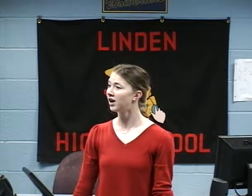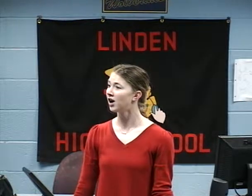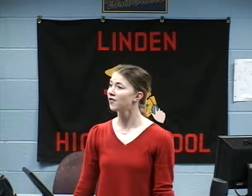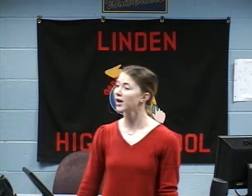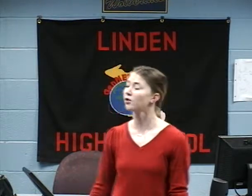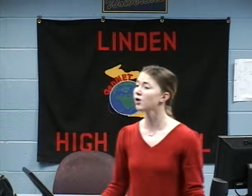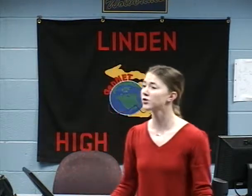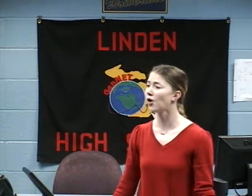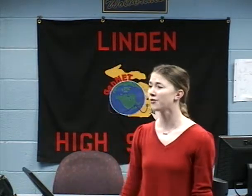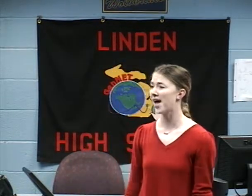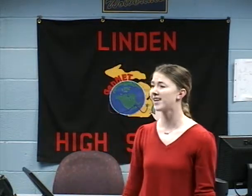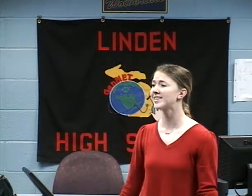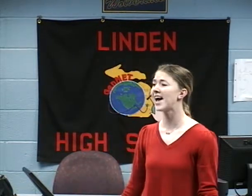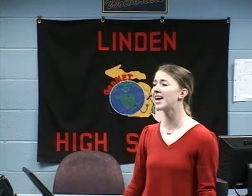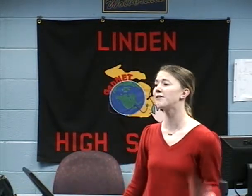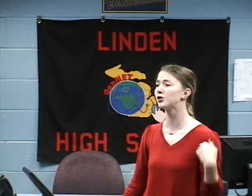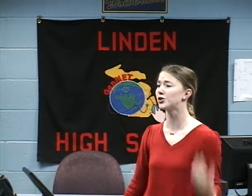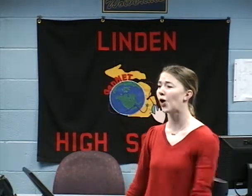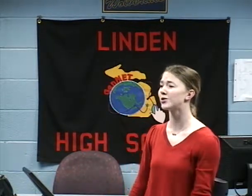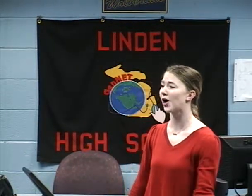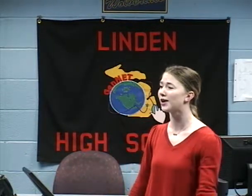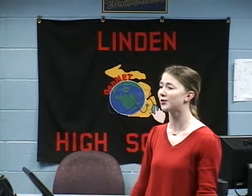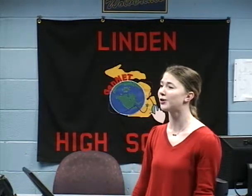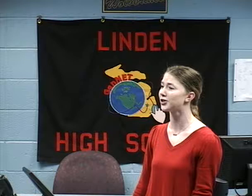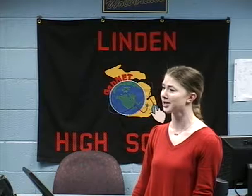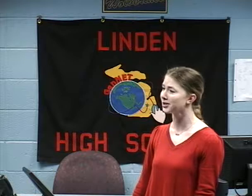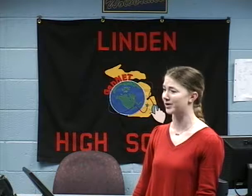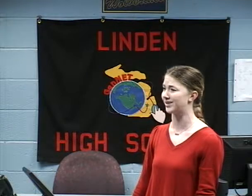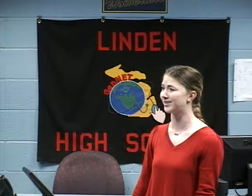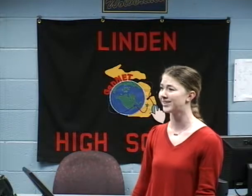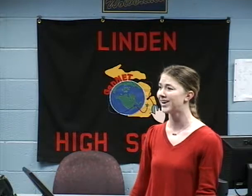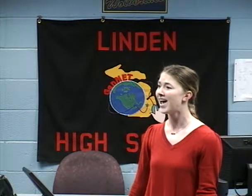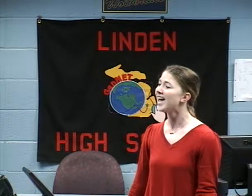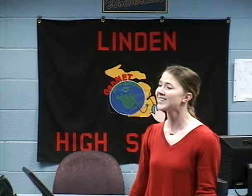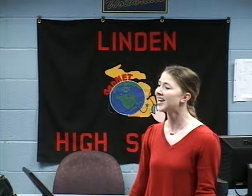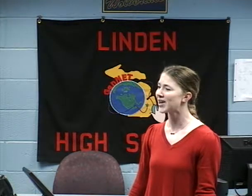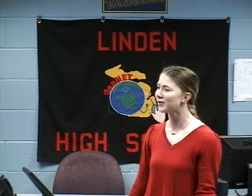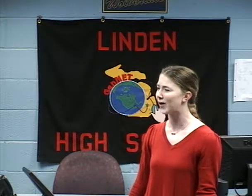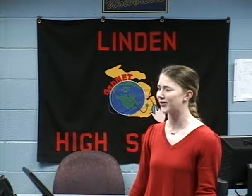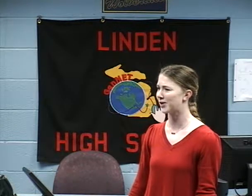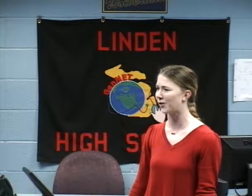They grow so fast, and I feel so sorry for those cherry trees. It's not their fault they